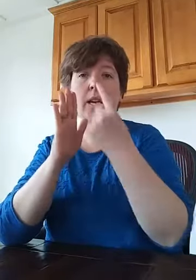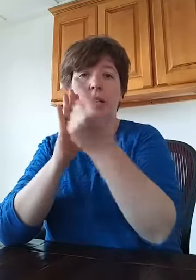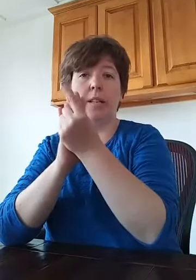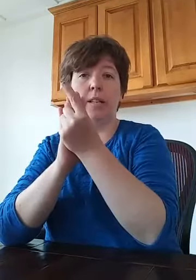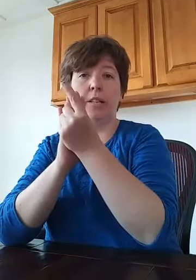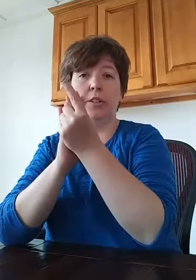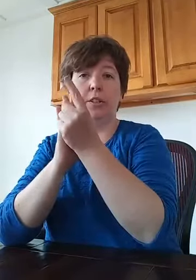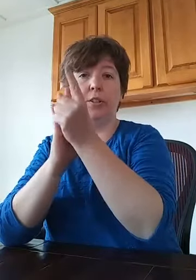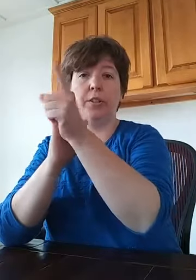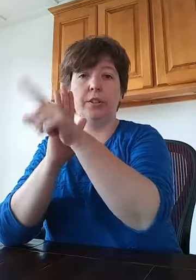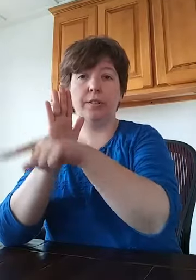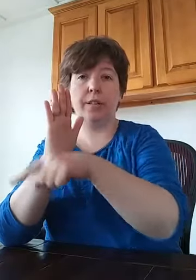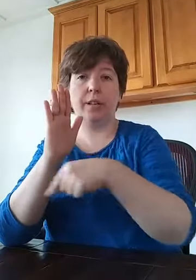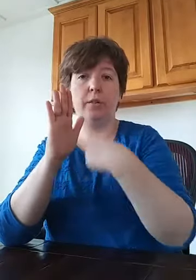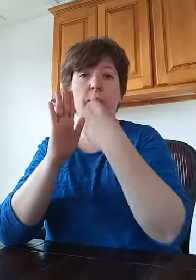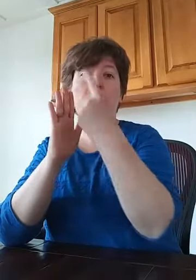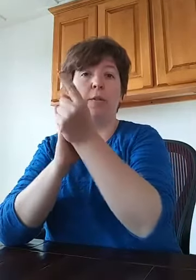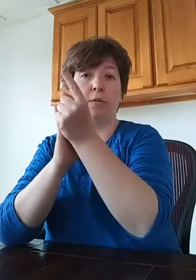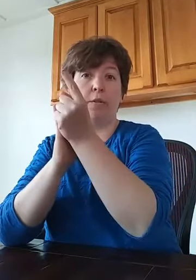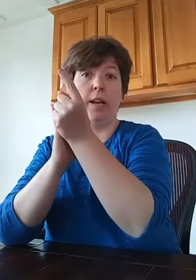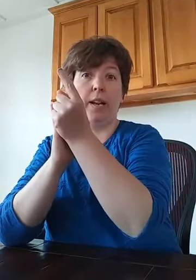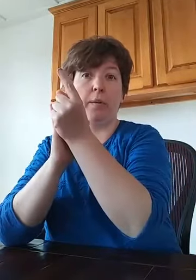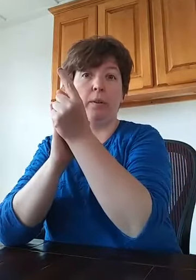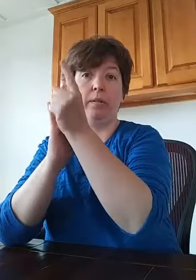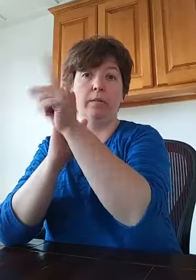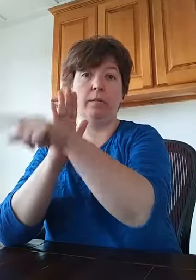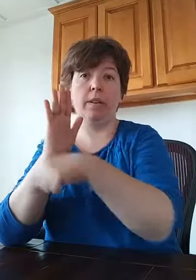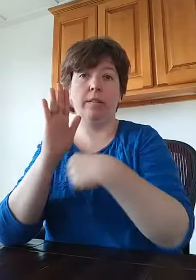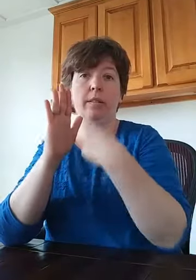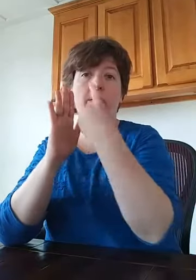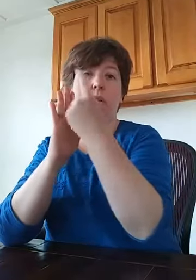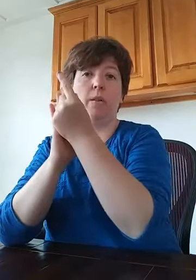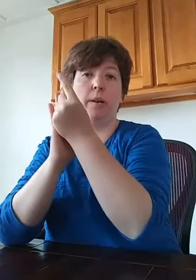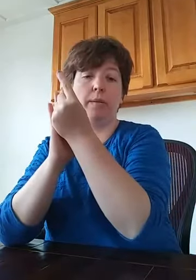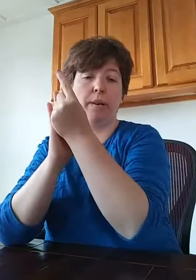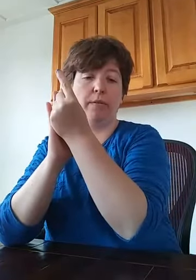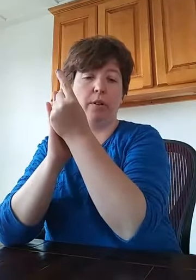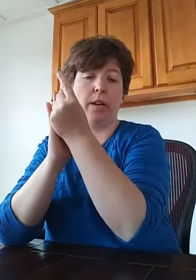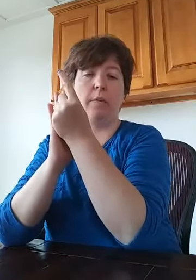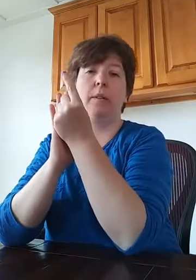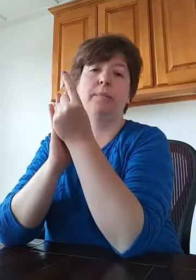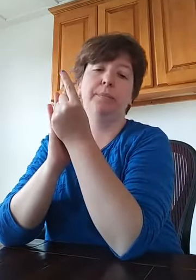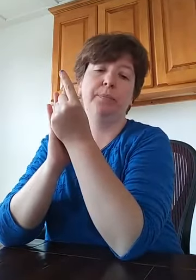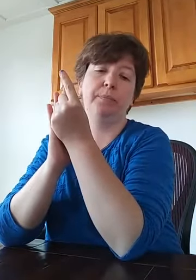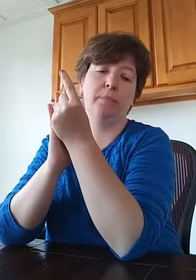and it goes around an hour, right? It goes all the way around for an hour.